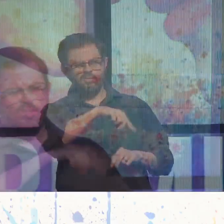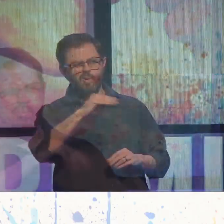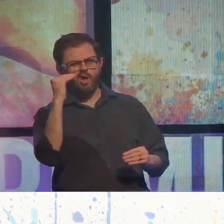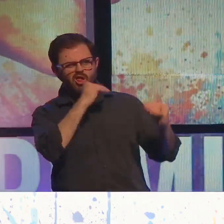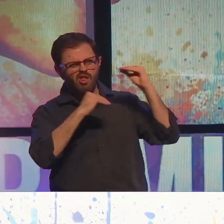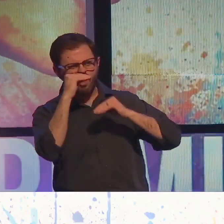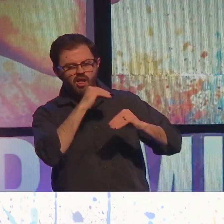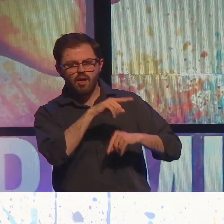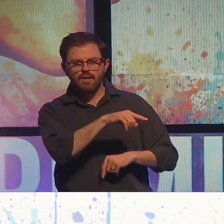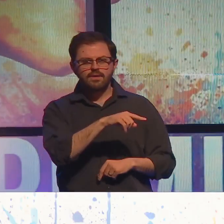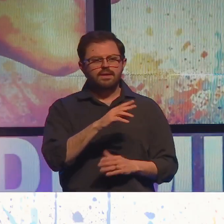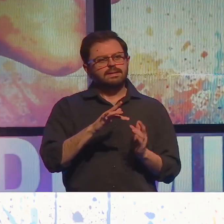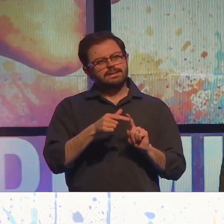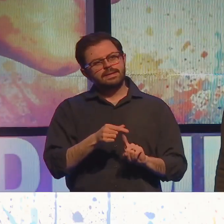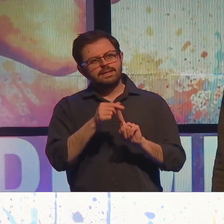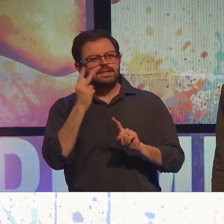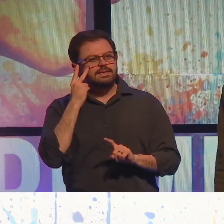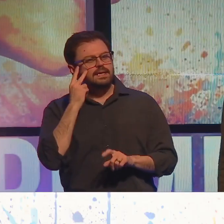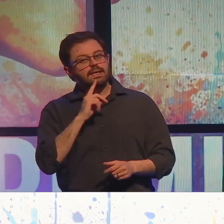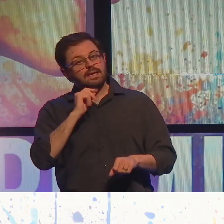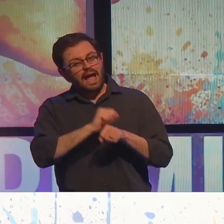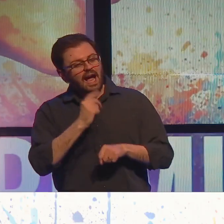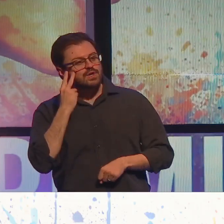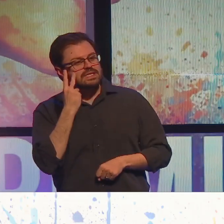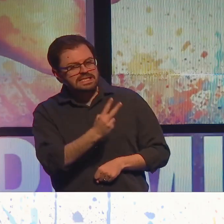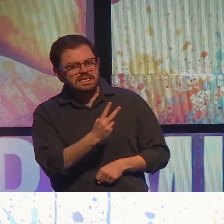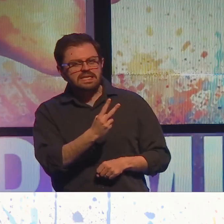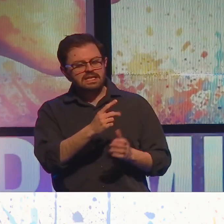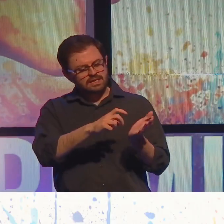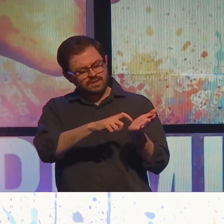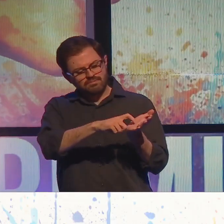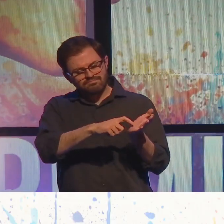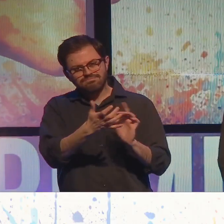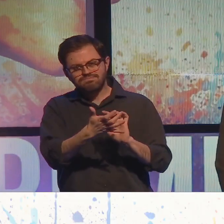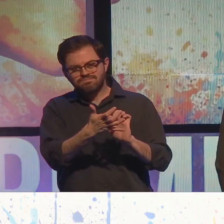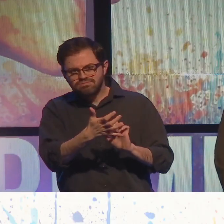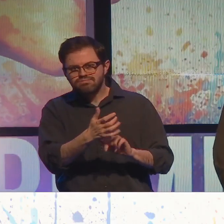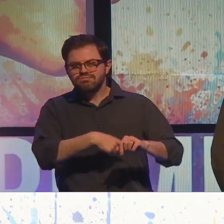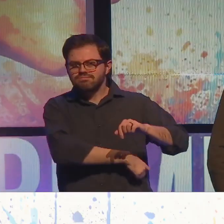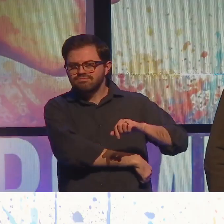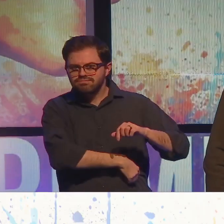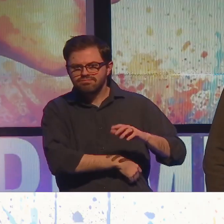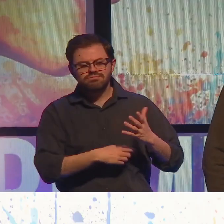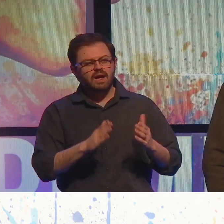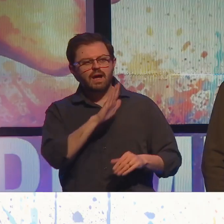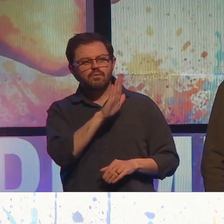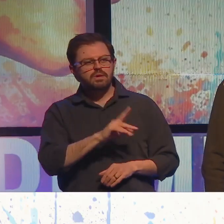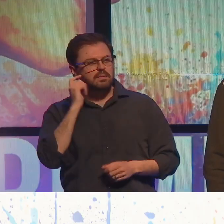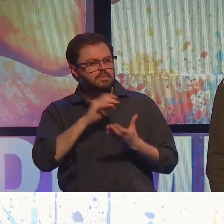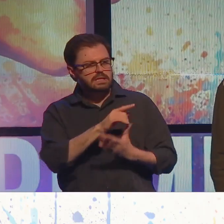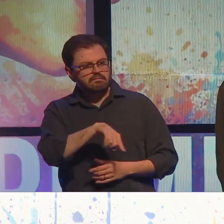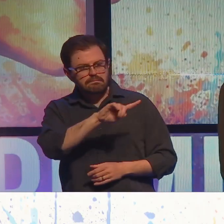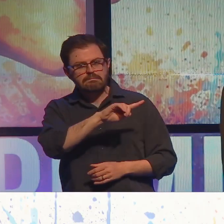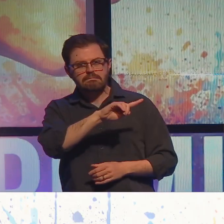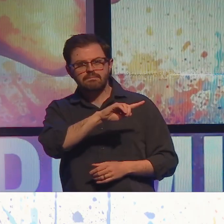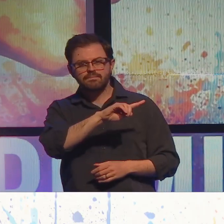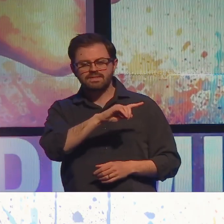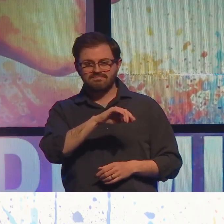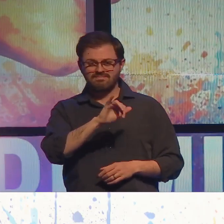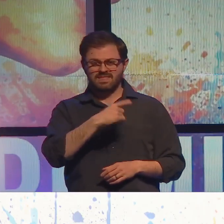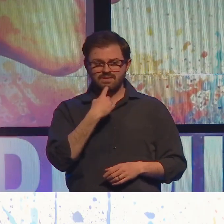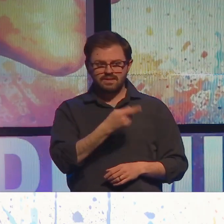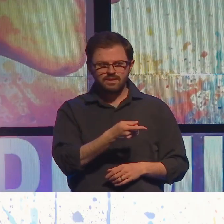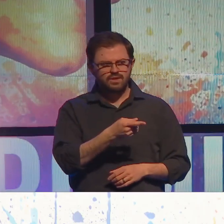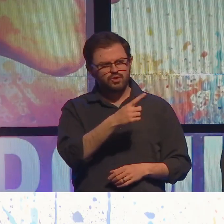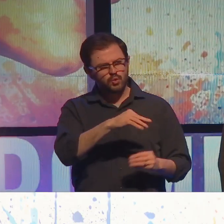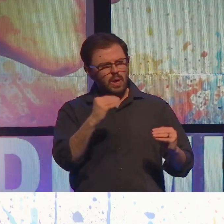of the nails in his hands, I put my finger in the mark of the nails and my hand in his side, I will not believe. You all